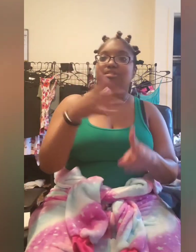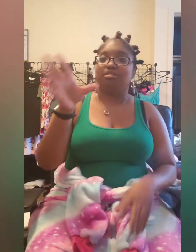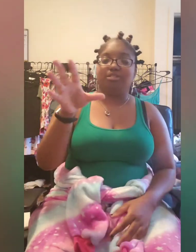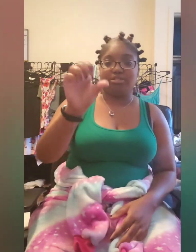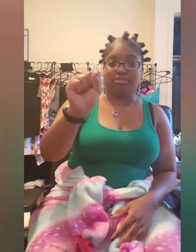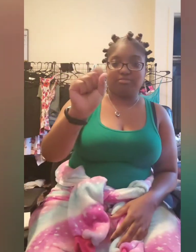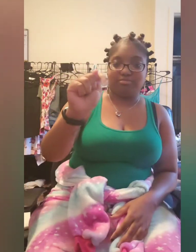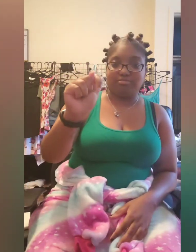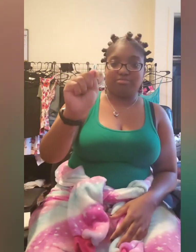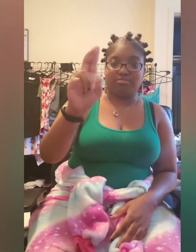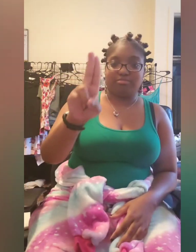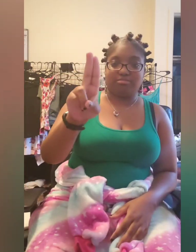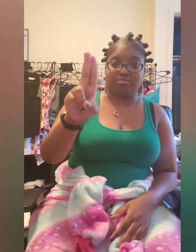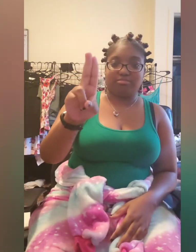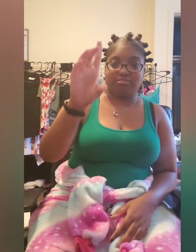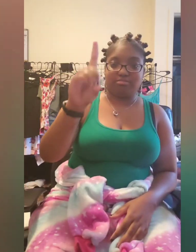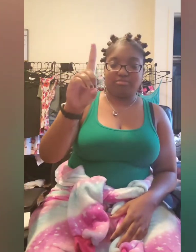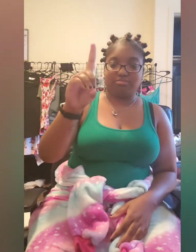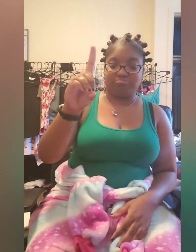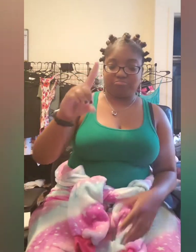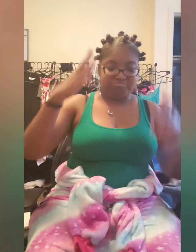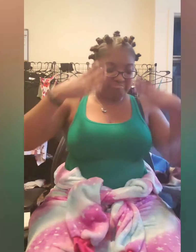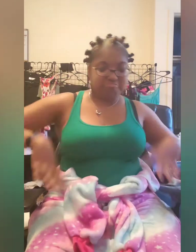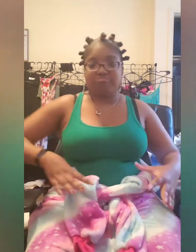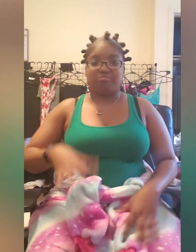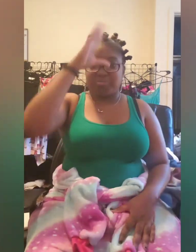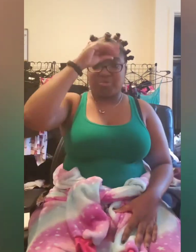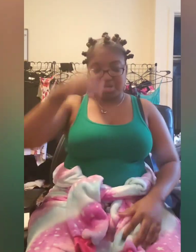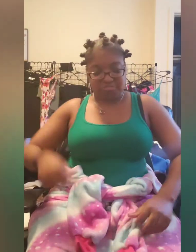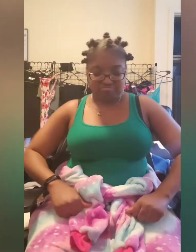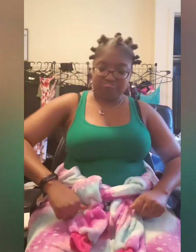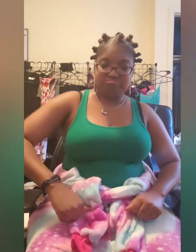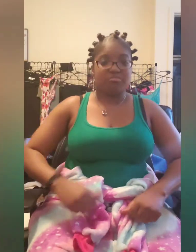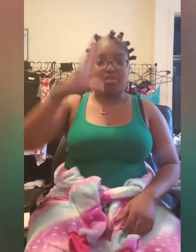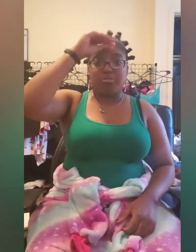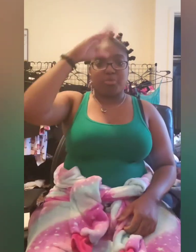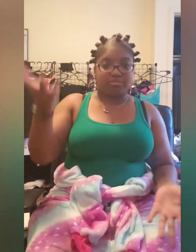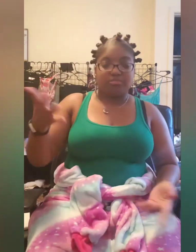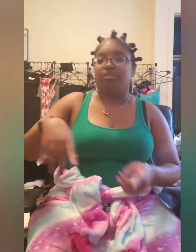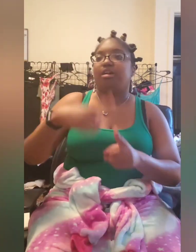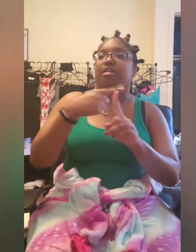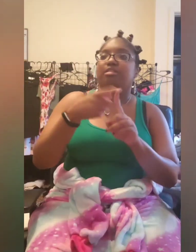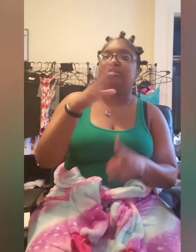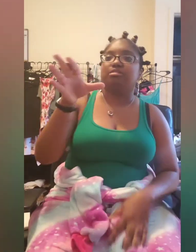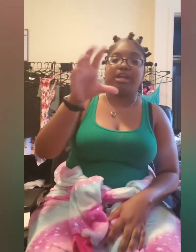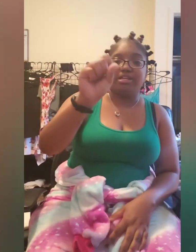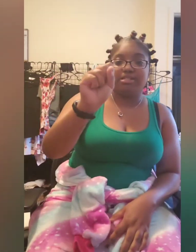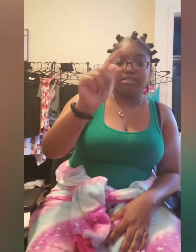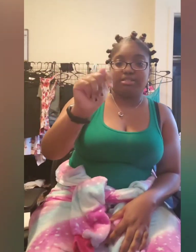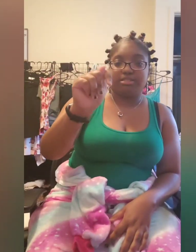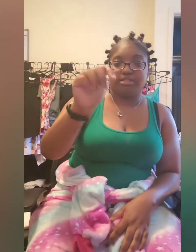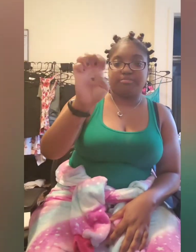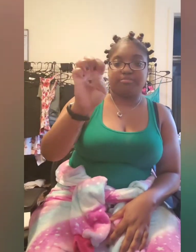There are the studs who are more macho, manly, a little bit, you know. Then there are the